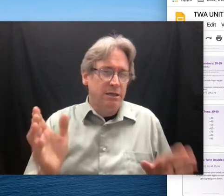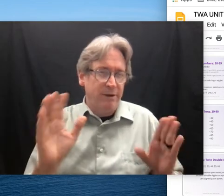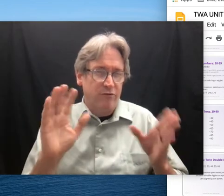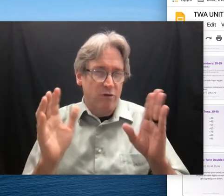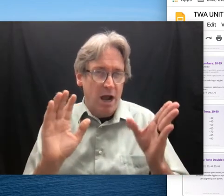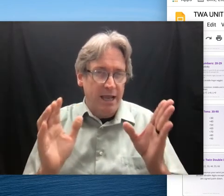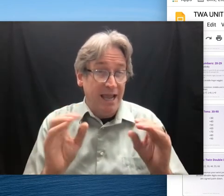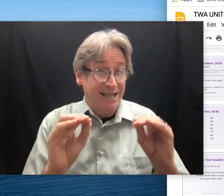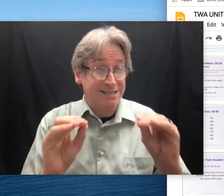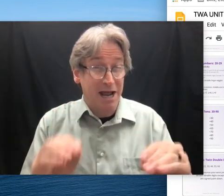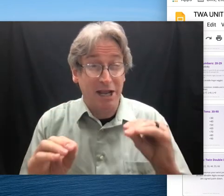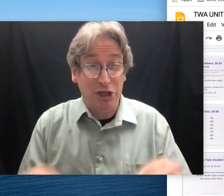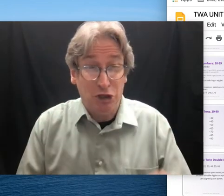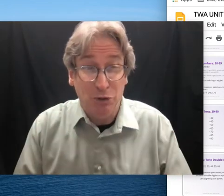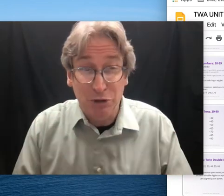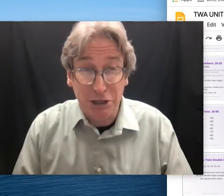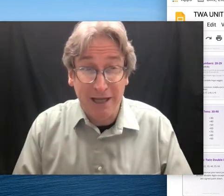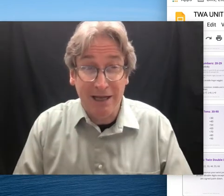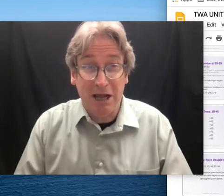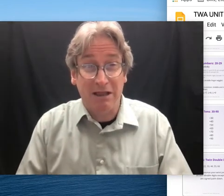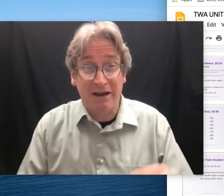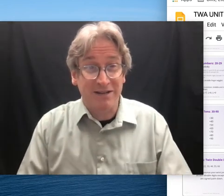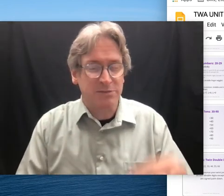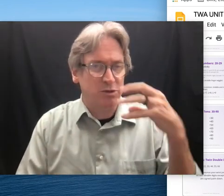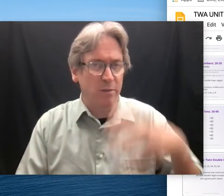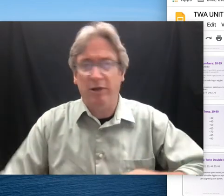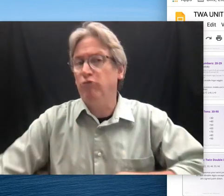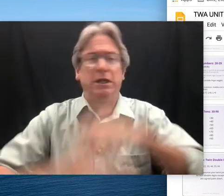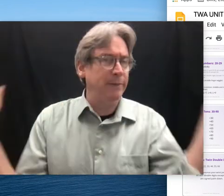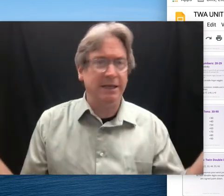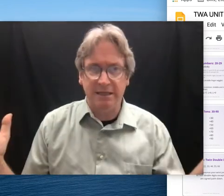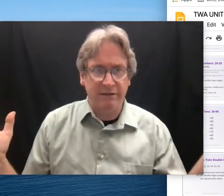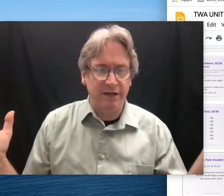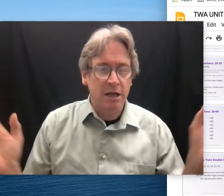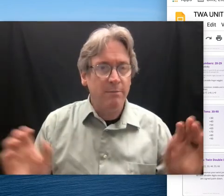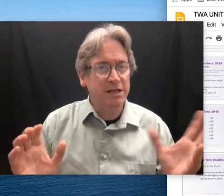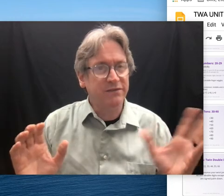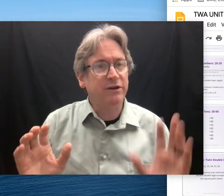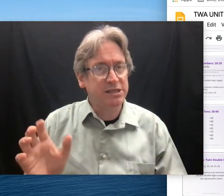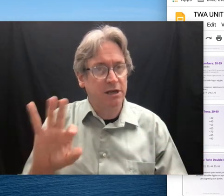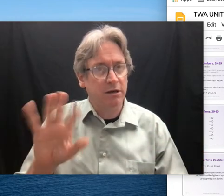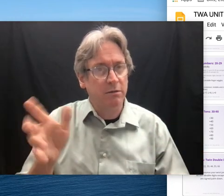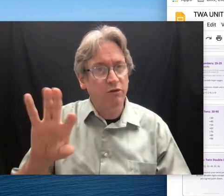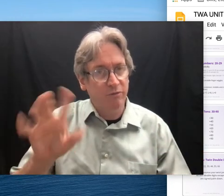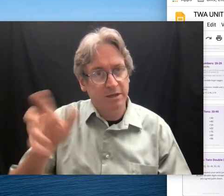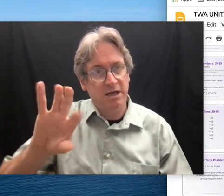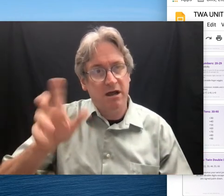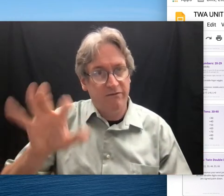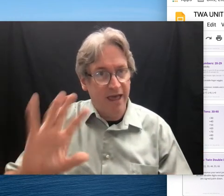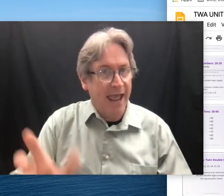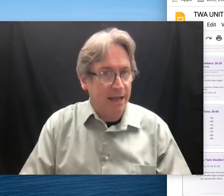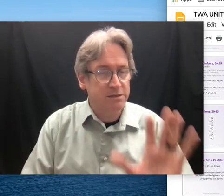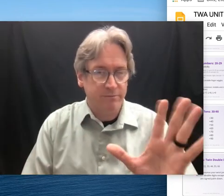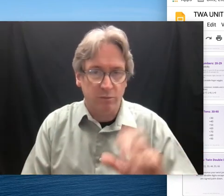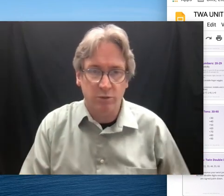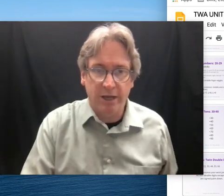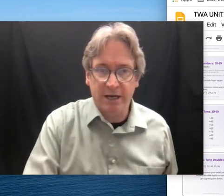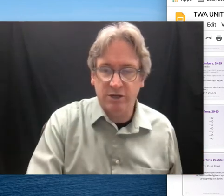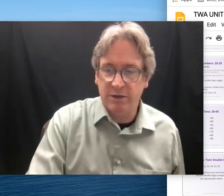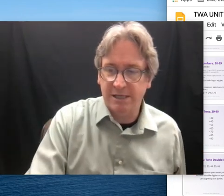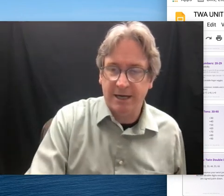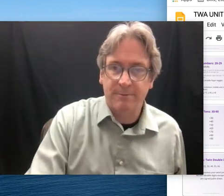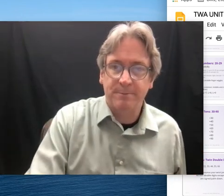it's a little bit of rocking. It's not a huge thing. A lot of textbooks will make a really big deal of it, but it's a very subtle movement of the hands, which